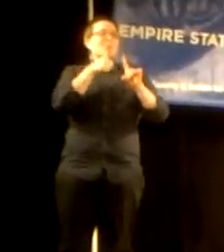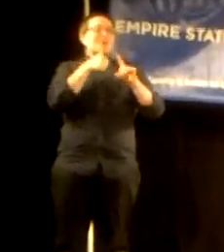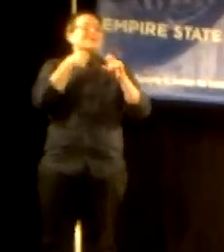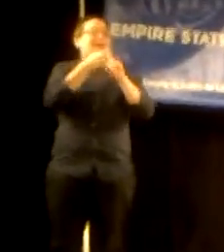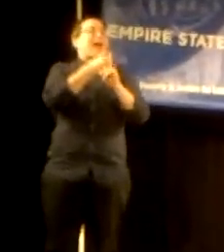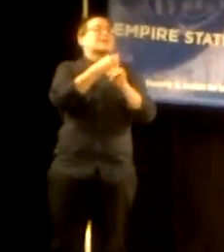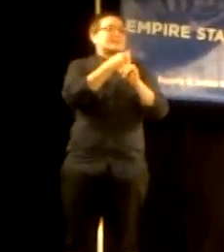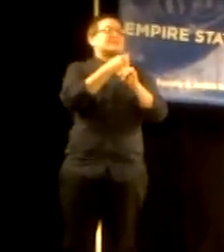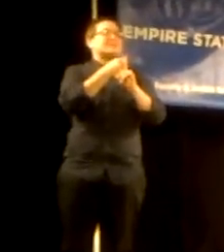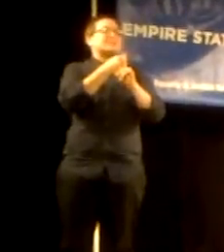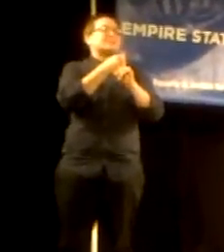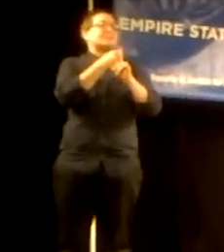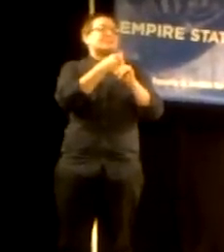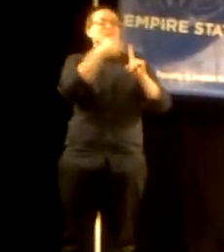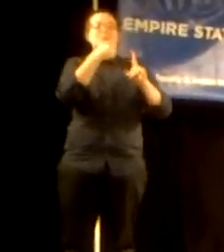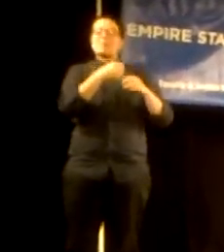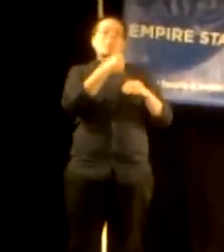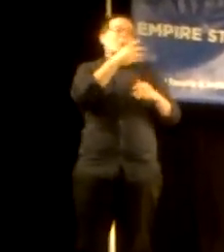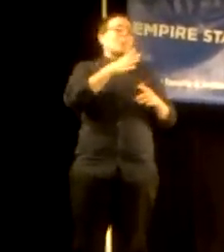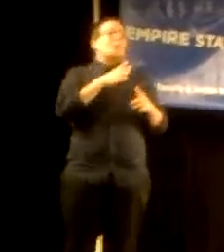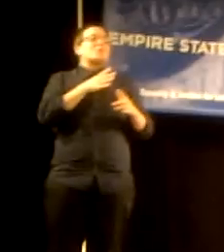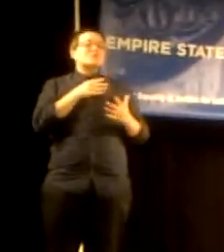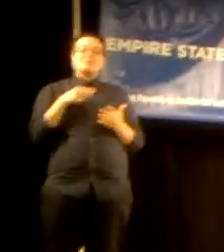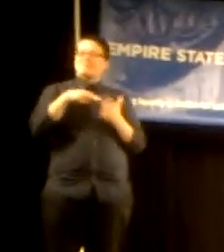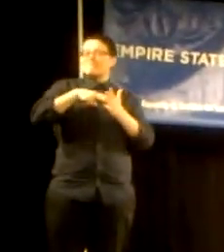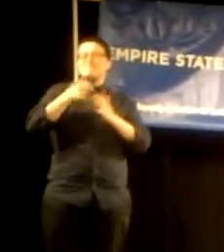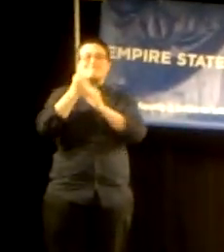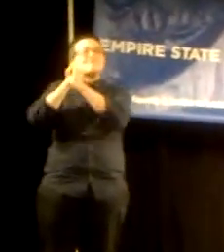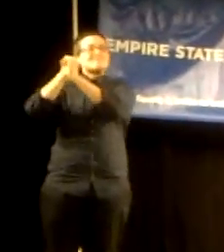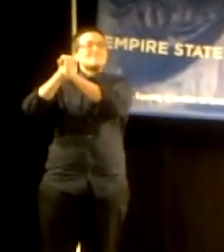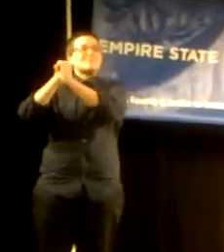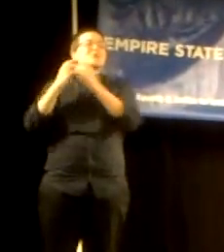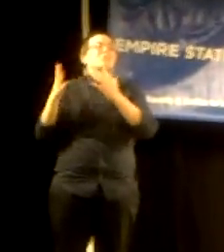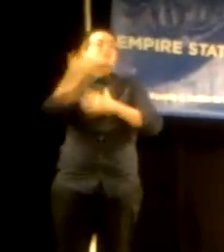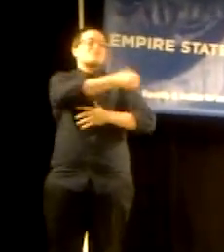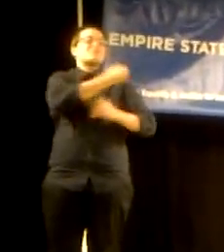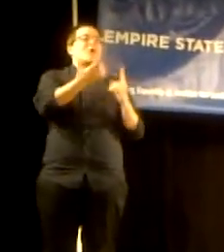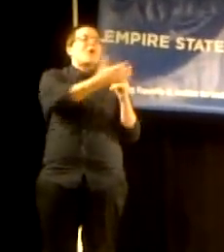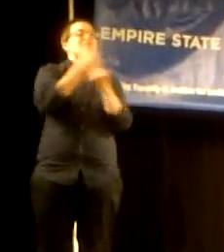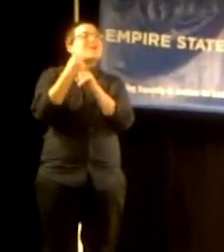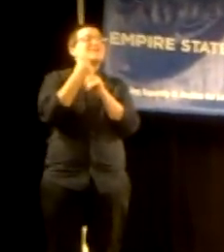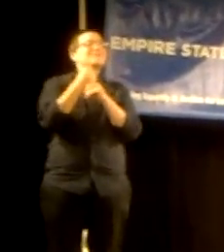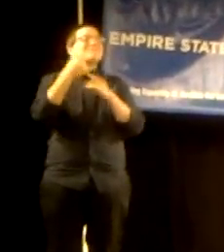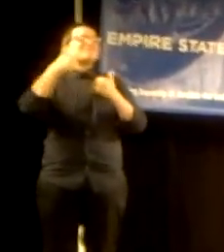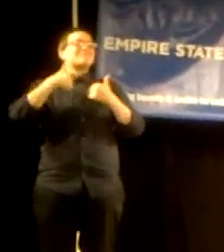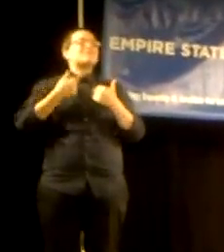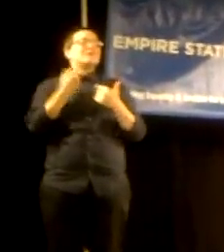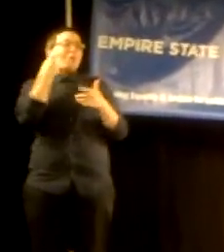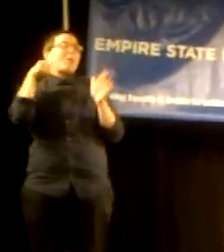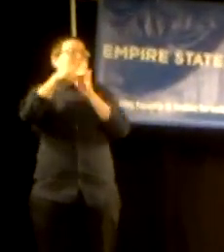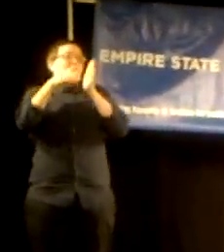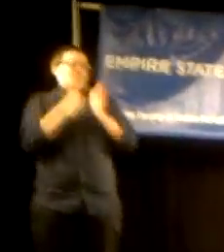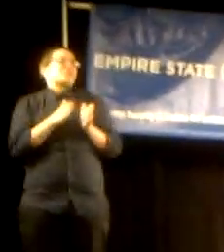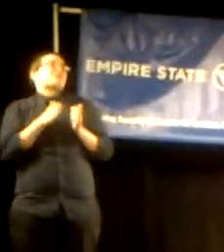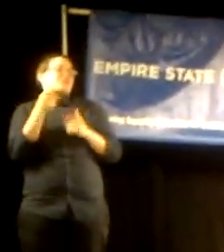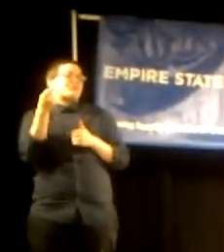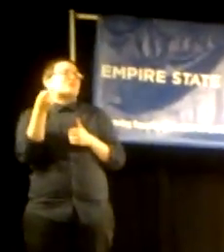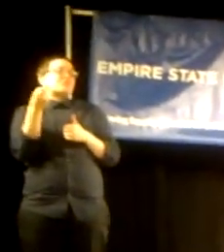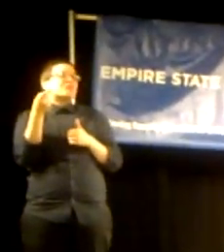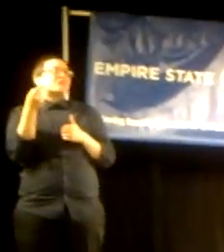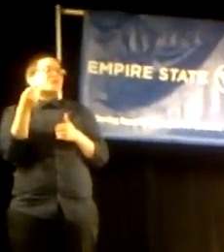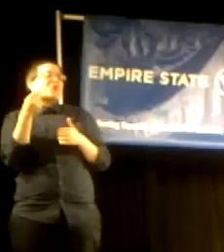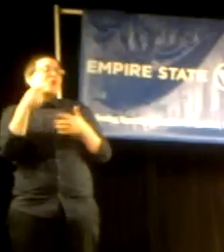C.C., who was merely standing her ground, was arrested and charged with second-degree murder. Her trial was supposed